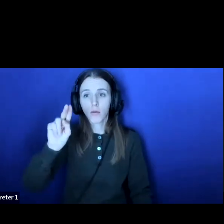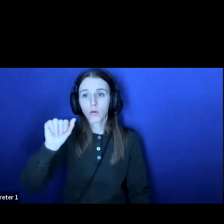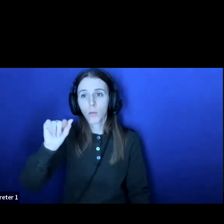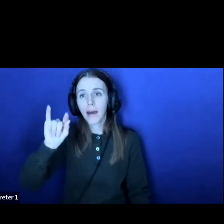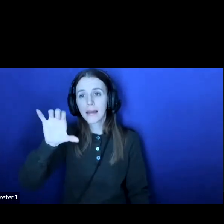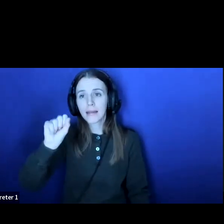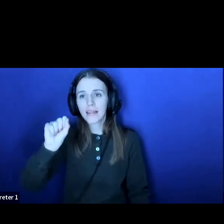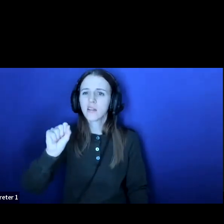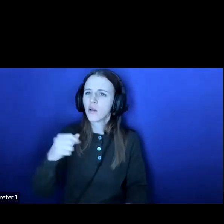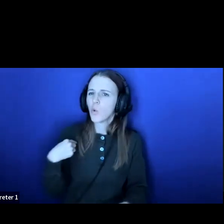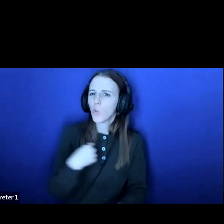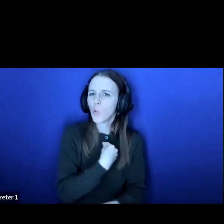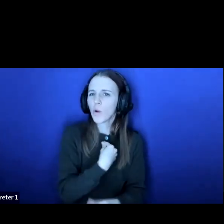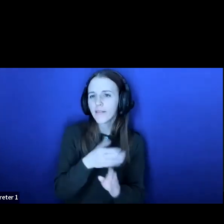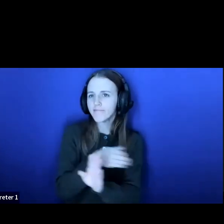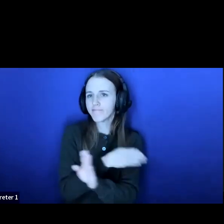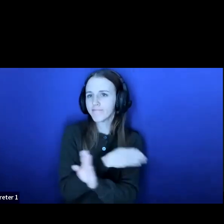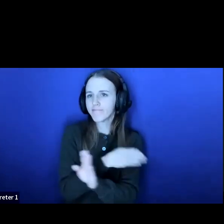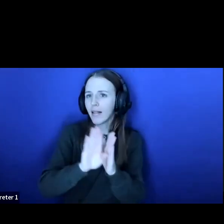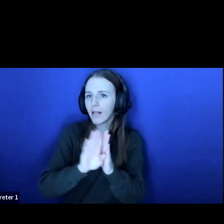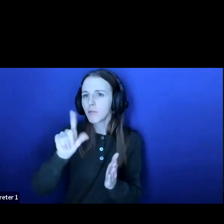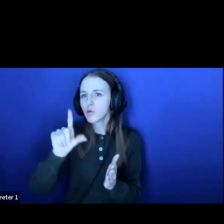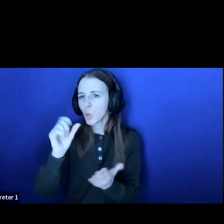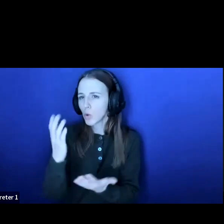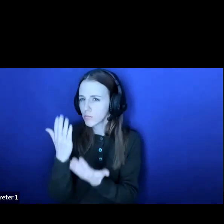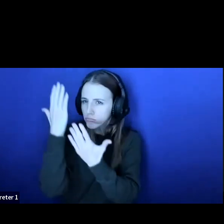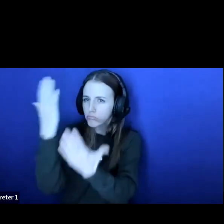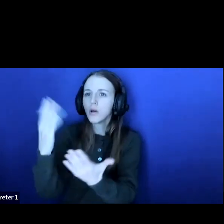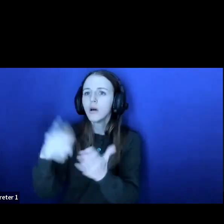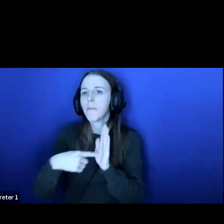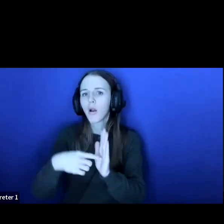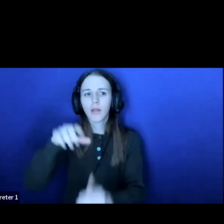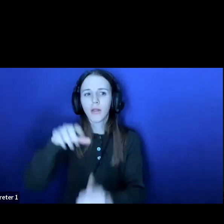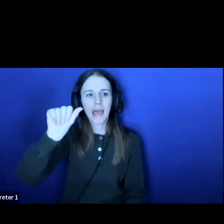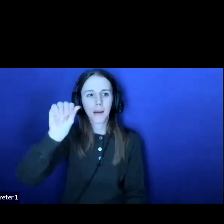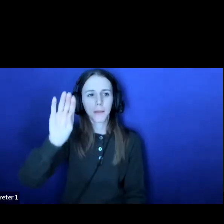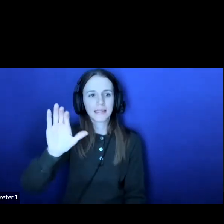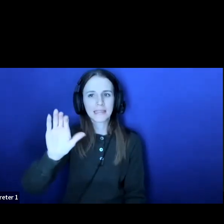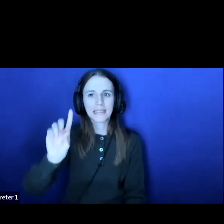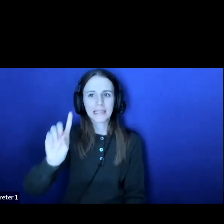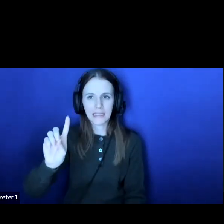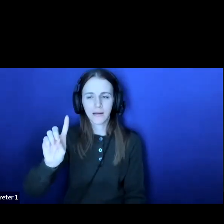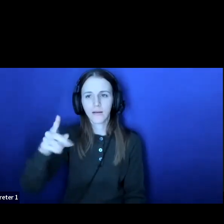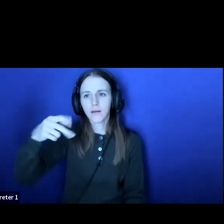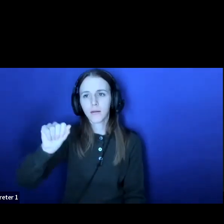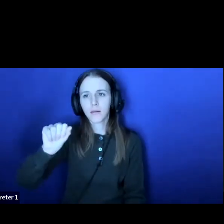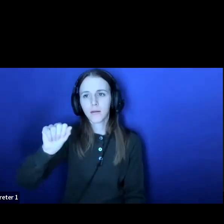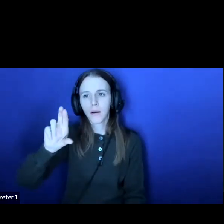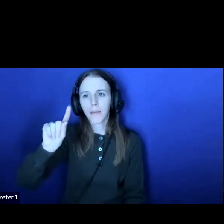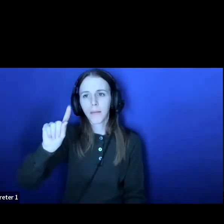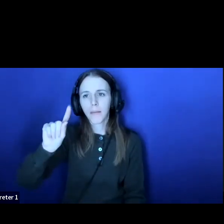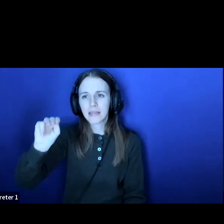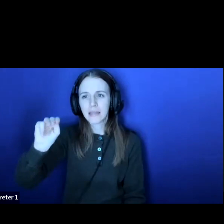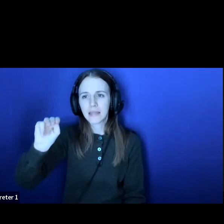develop humanistic competencies. We proposed a model which was the ABCD paradigm, which was to introduce tools from the